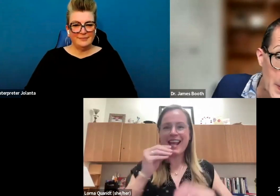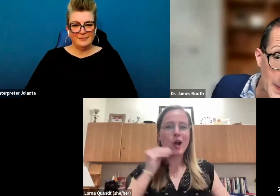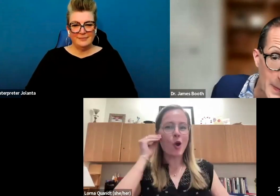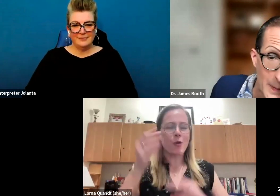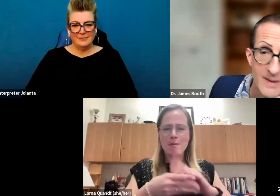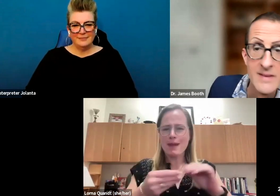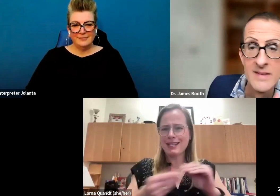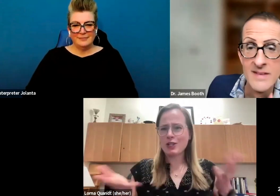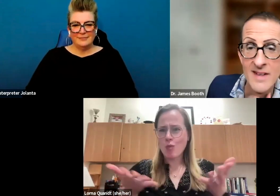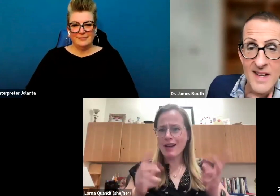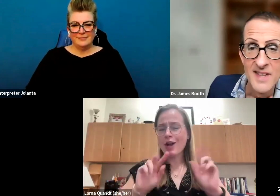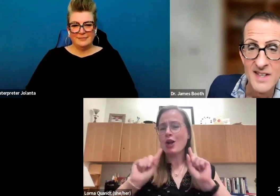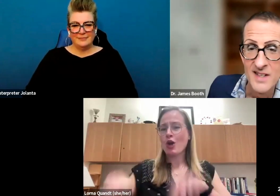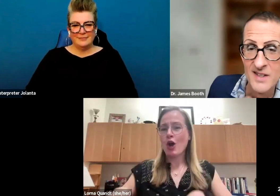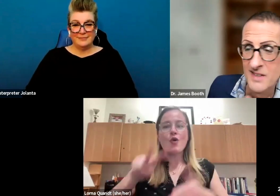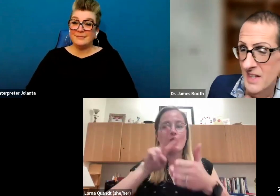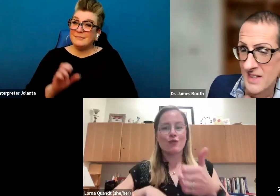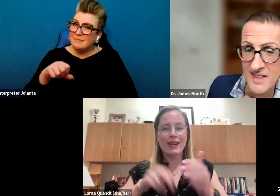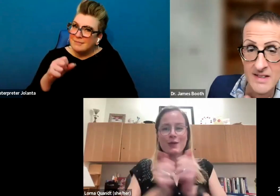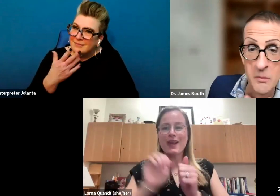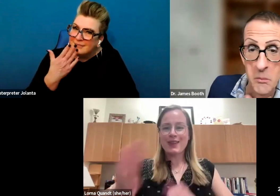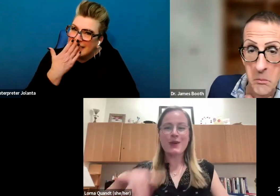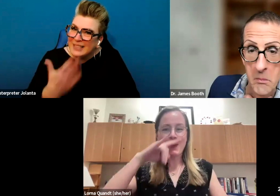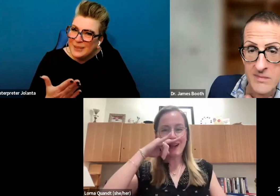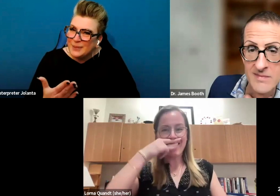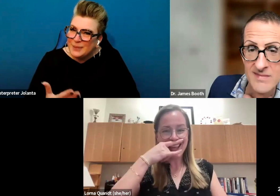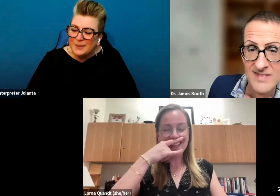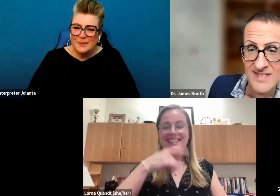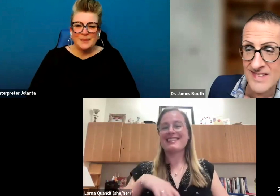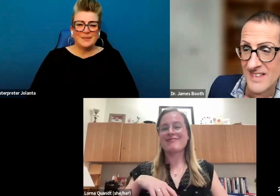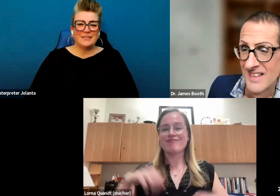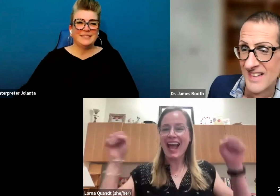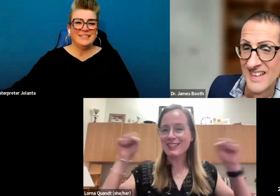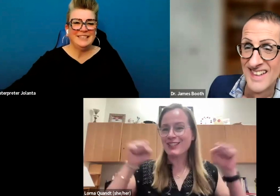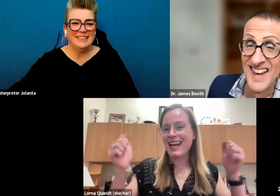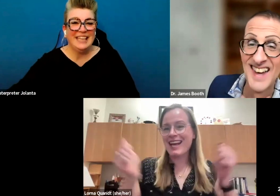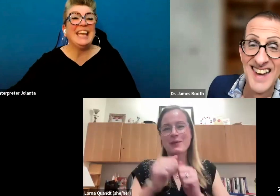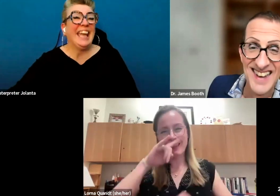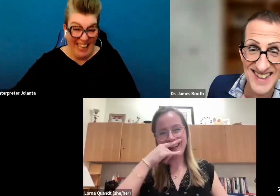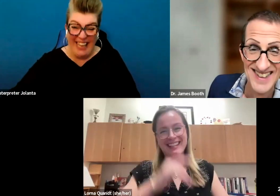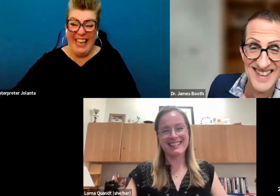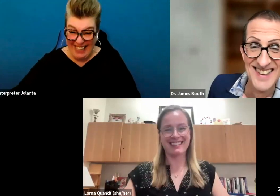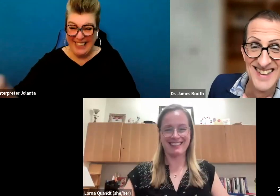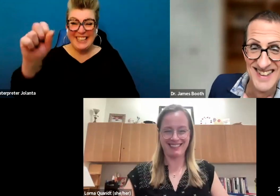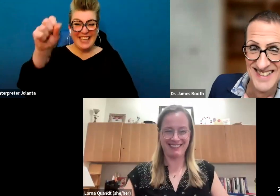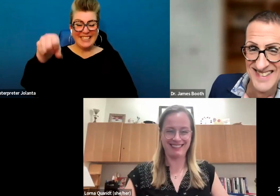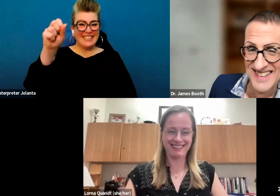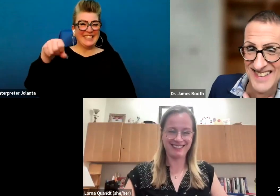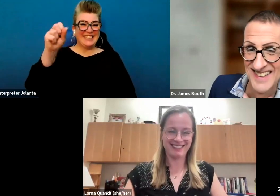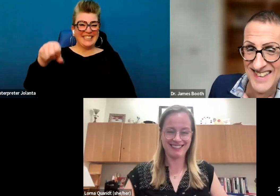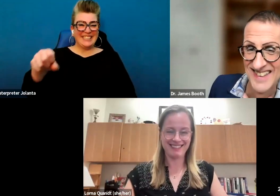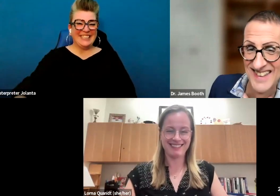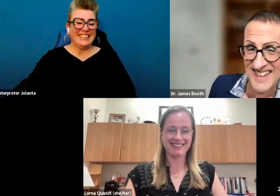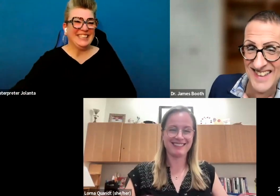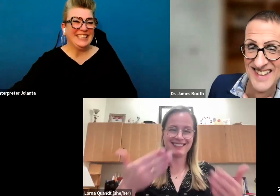day. And thank you. And again, our take-home message is go read with your kids. Yeah. Exercise Yeah. and